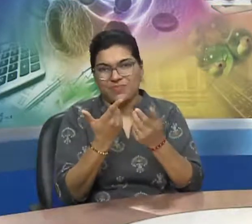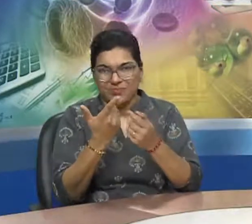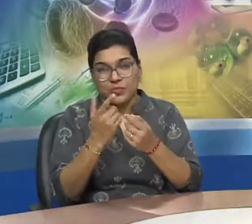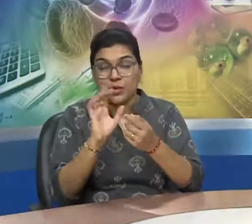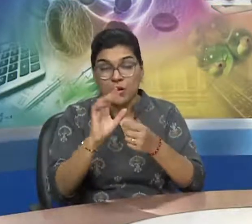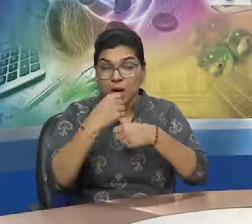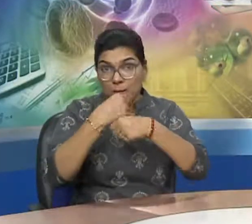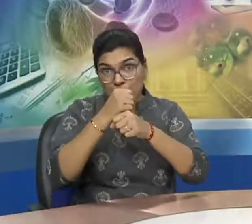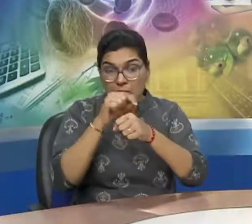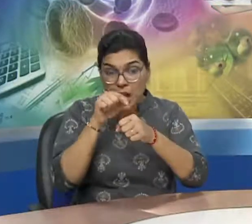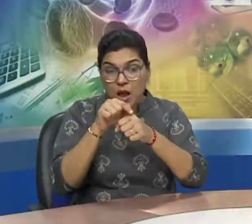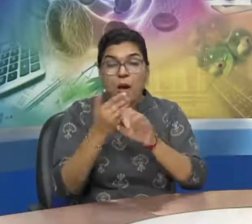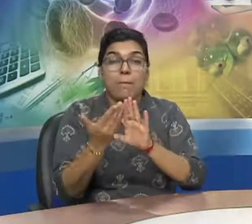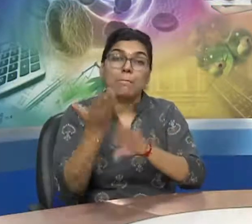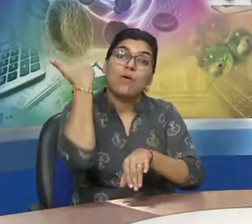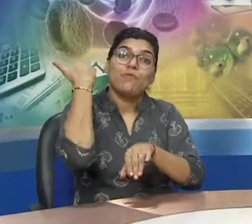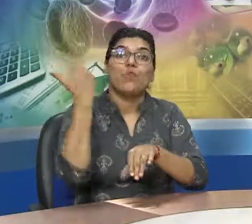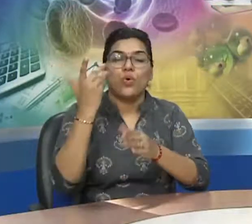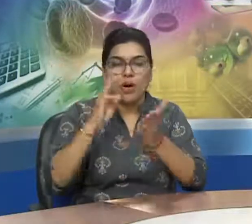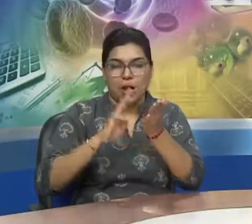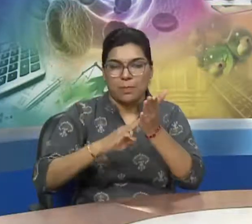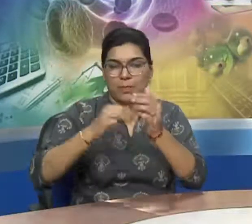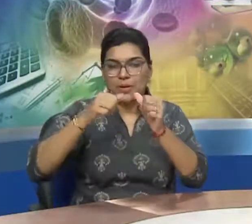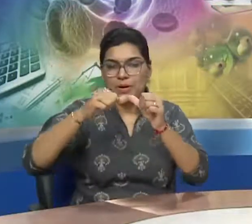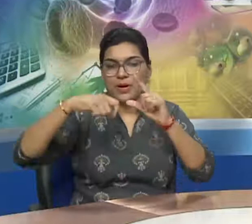Third word is made.